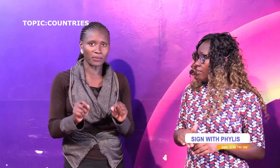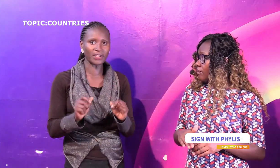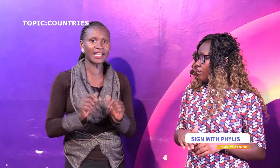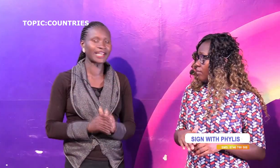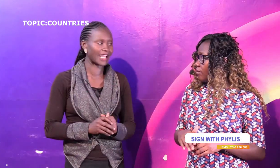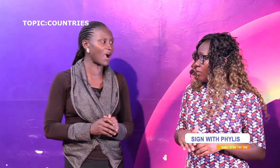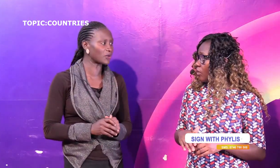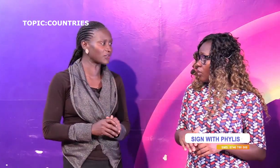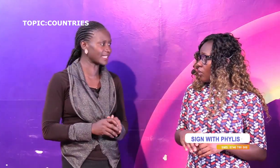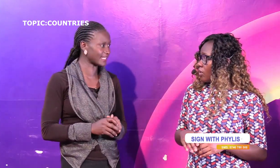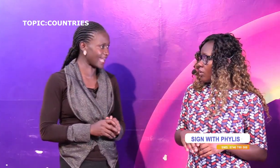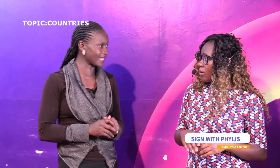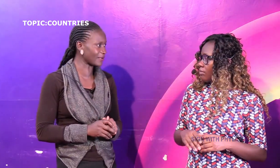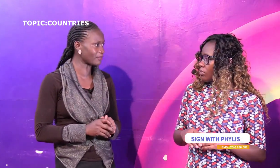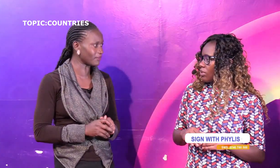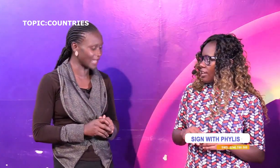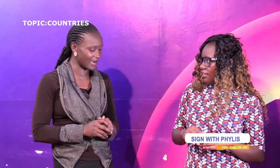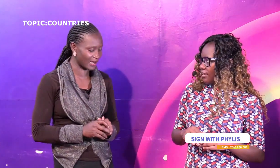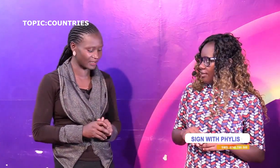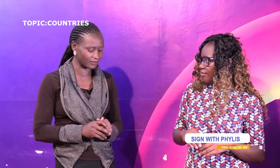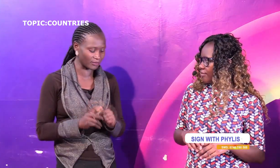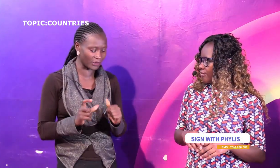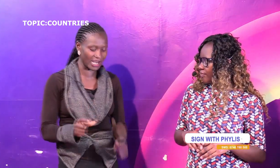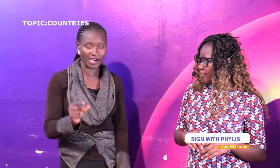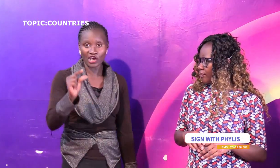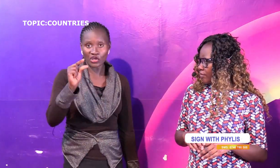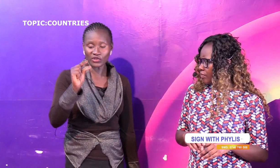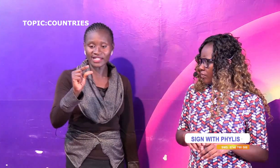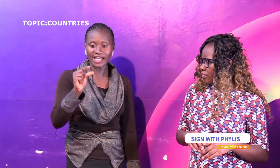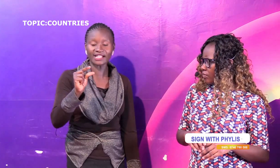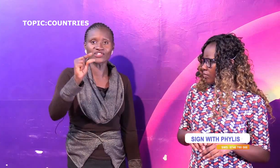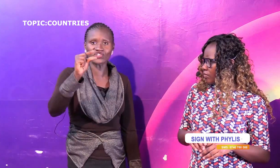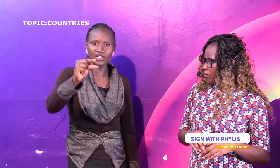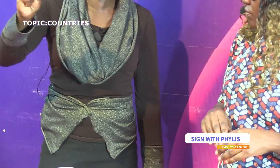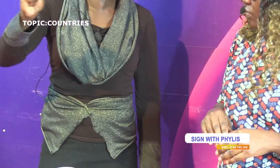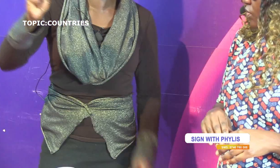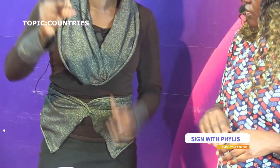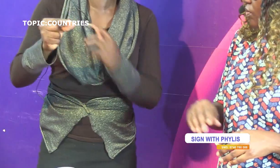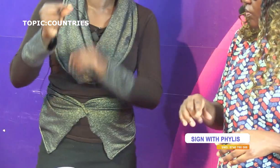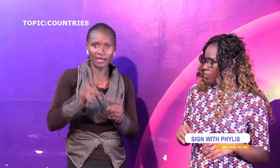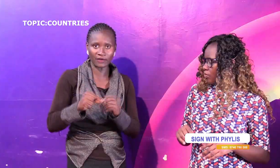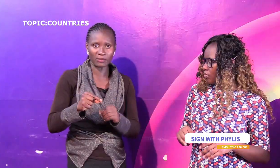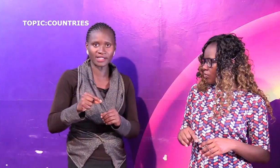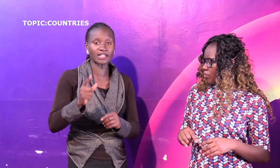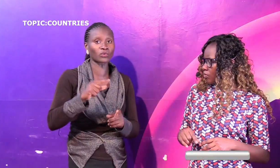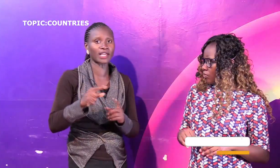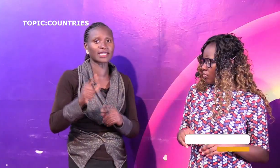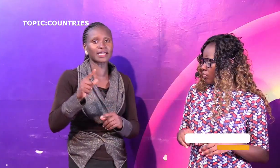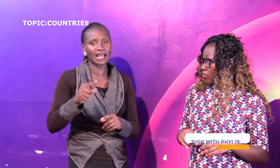Bulgaria. How do we sign Bulgaria? Bulgaria. Using a letter G on the alphabets that we had learned from